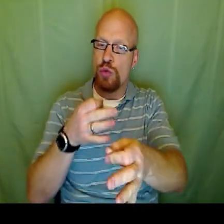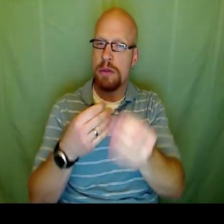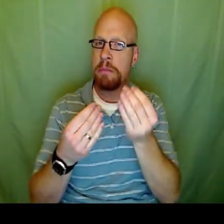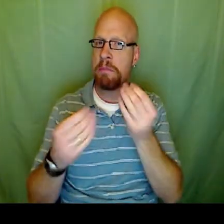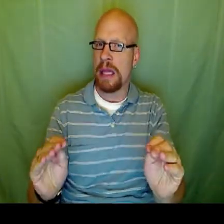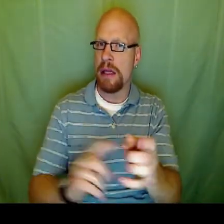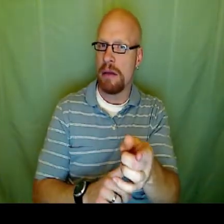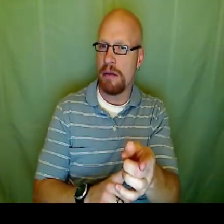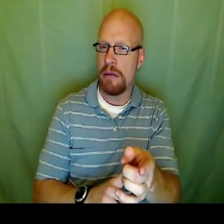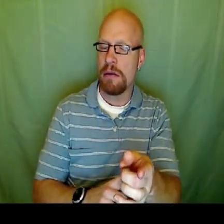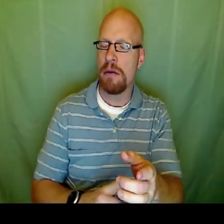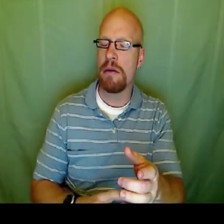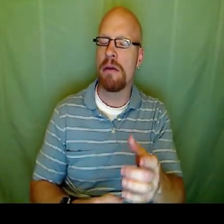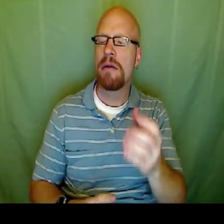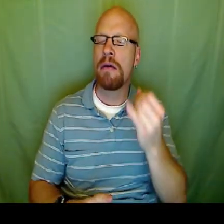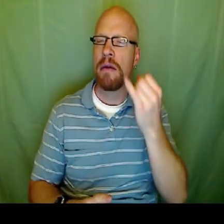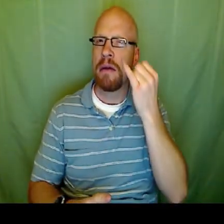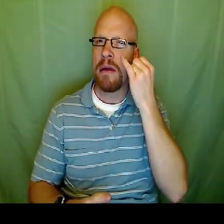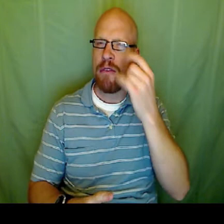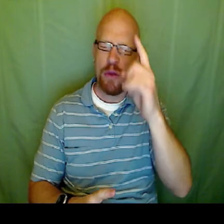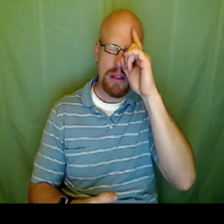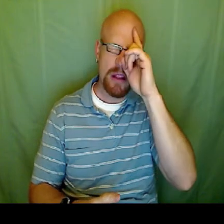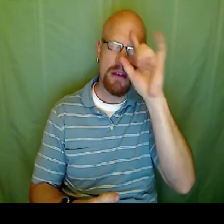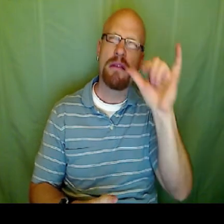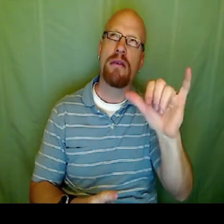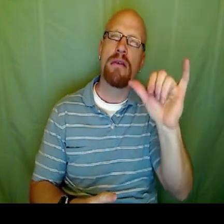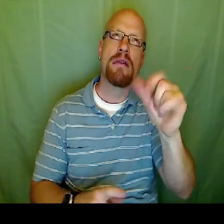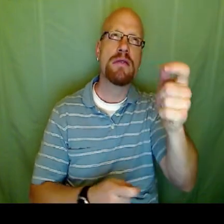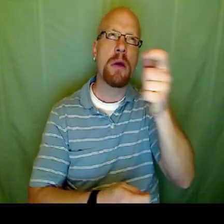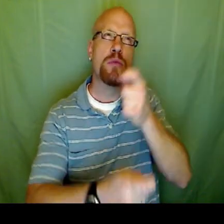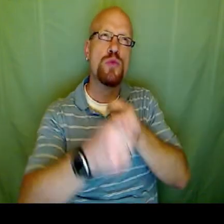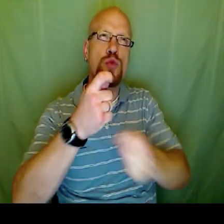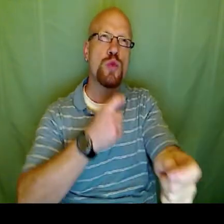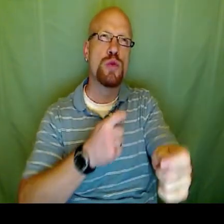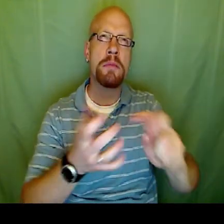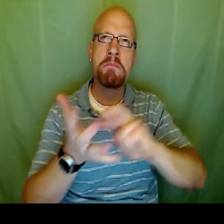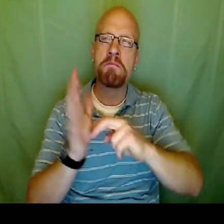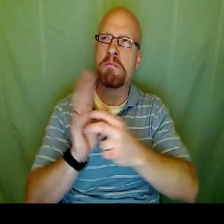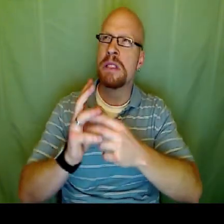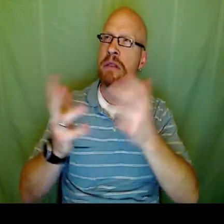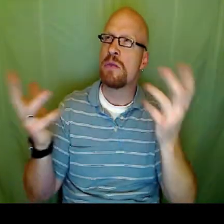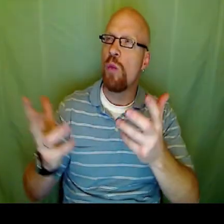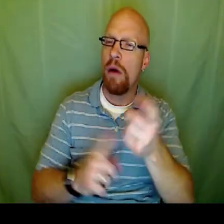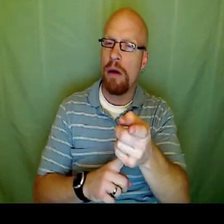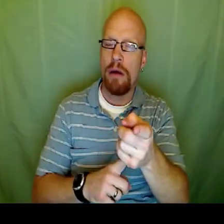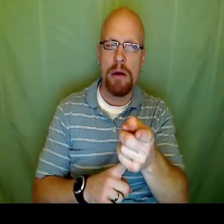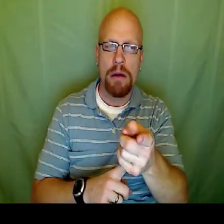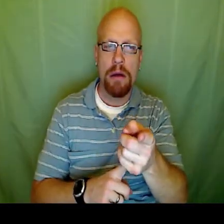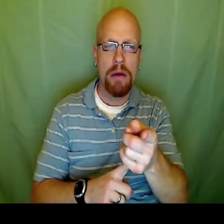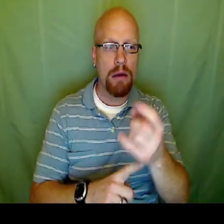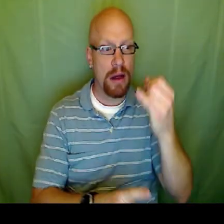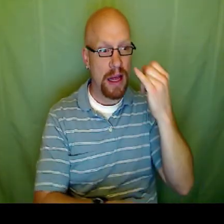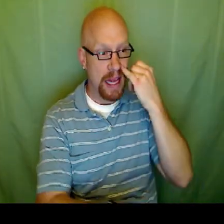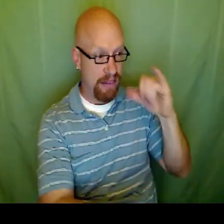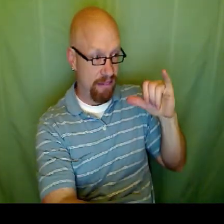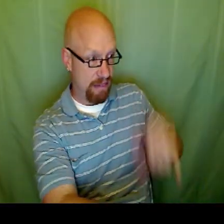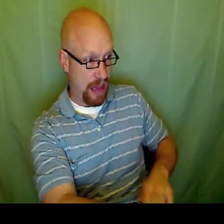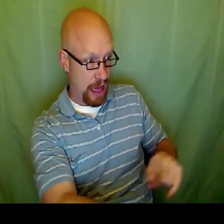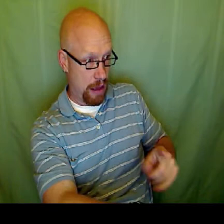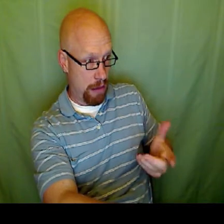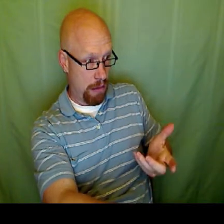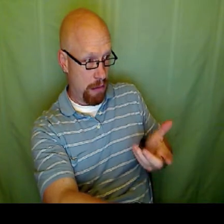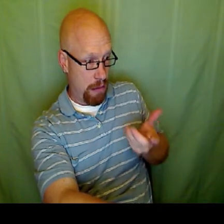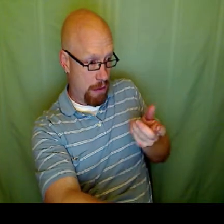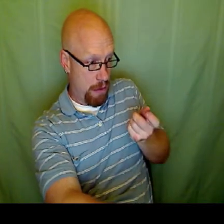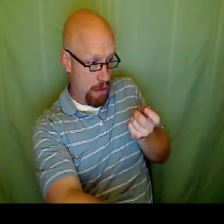this is the substitution method if we think about